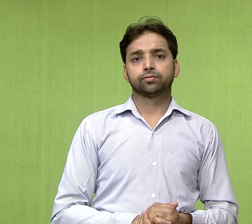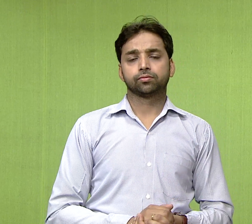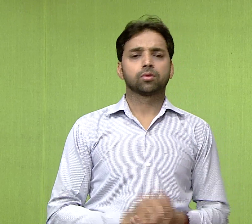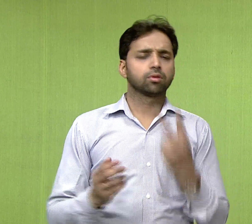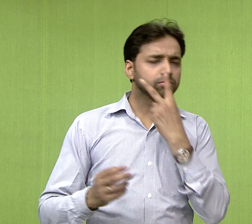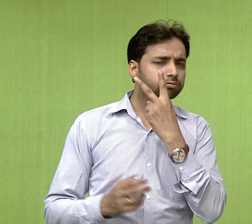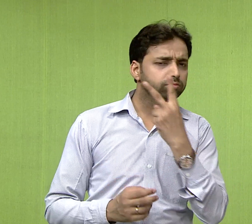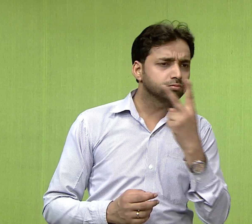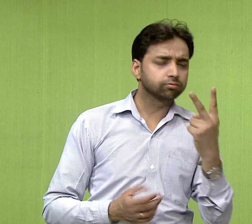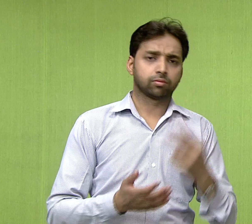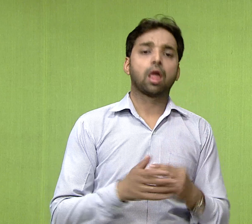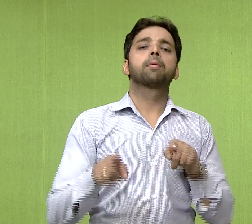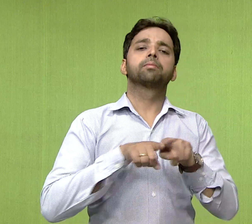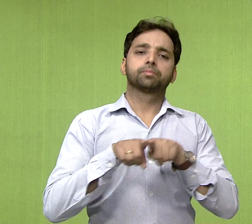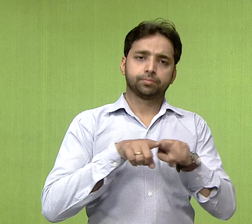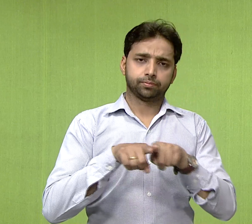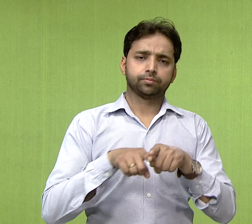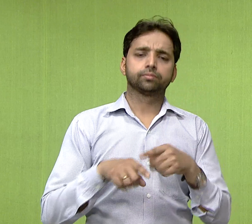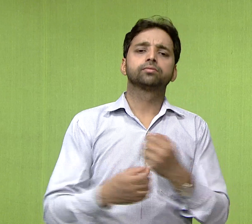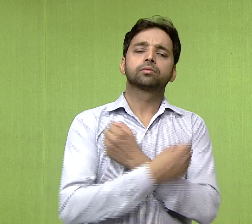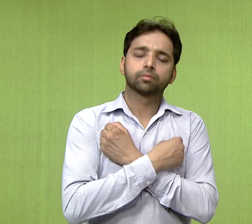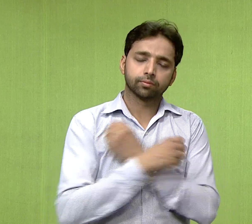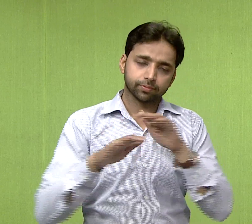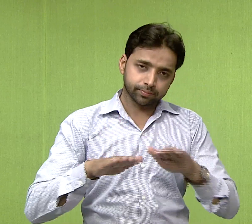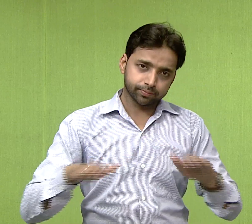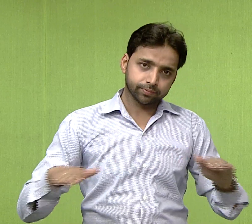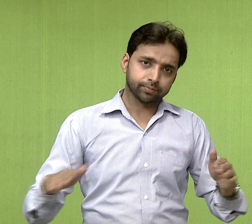Let us see it with an example, dear learners.